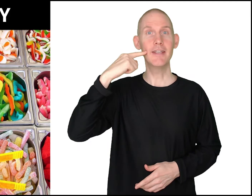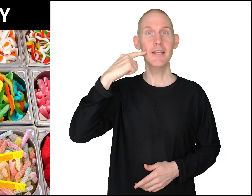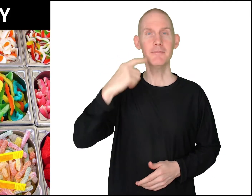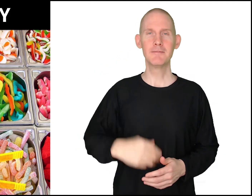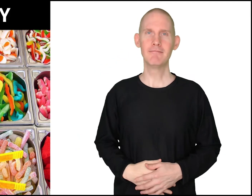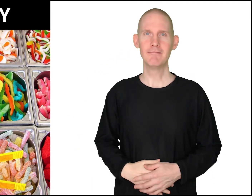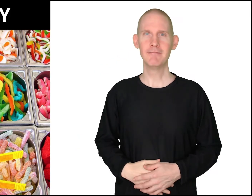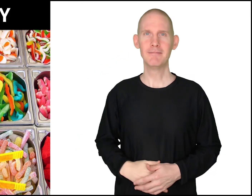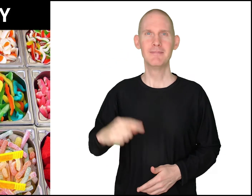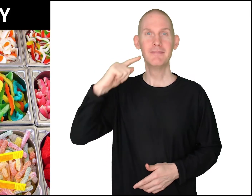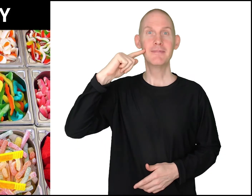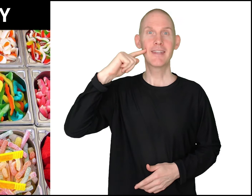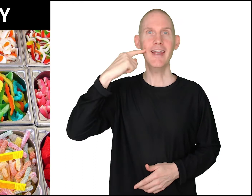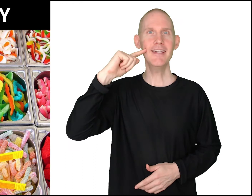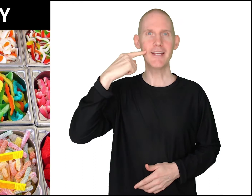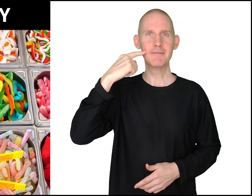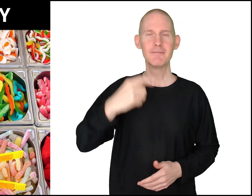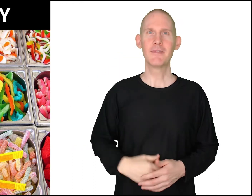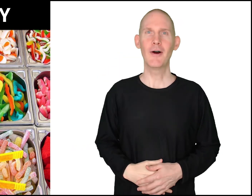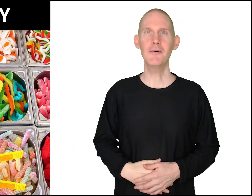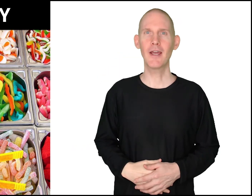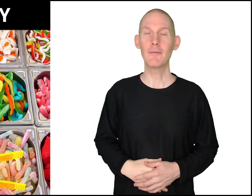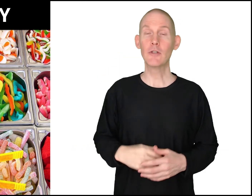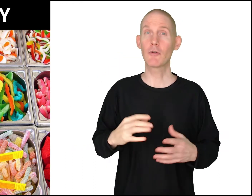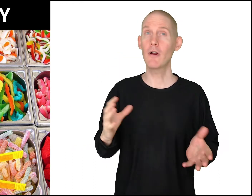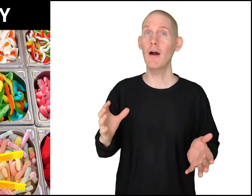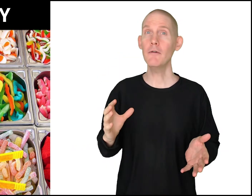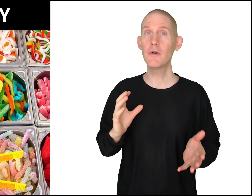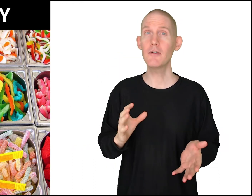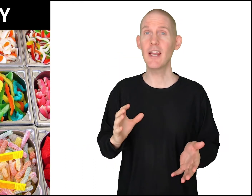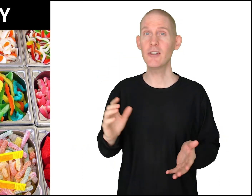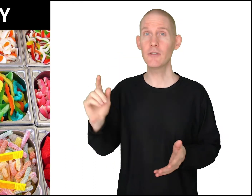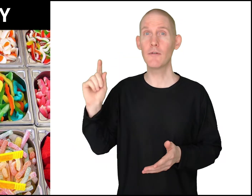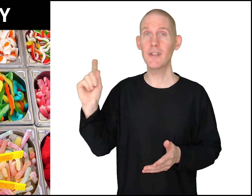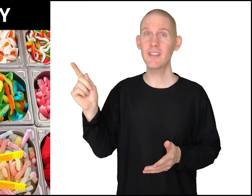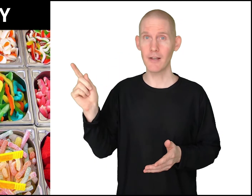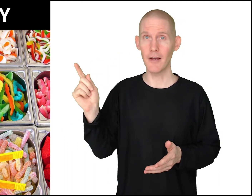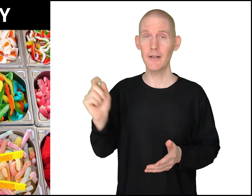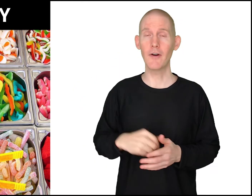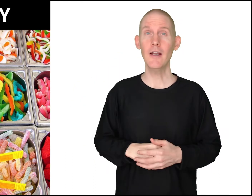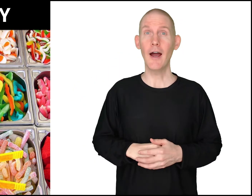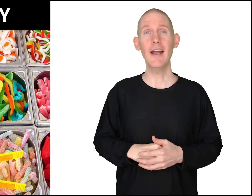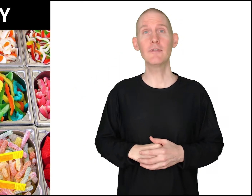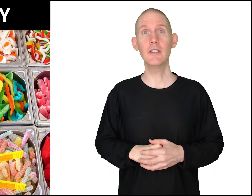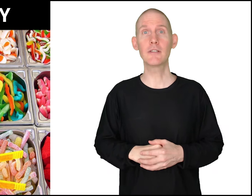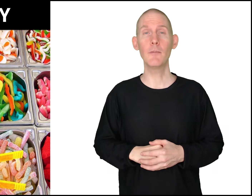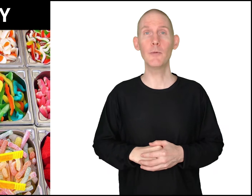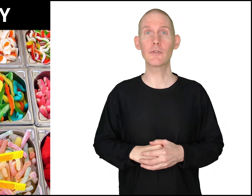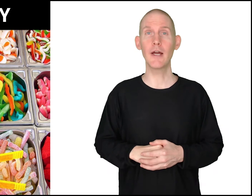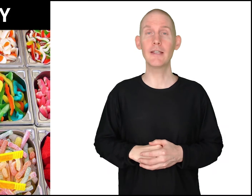candy, candy. Okay, so there are variations of this sign, all right? I have seen some people sign